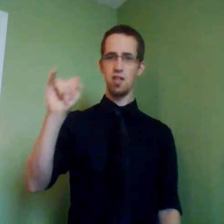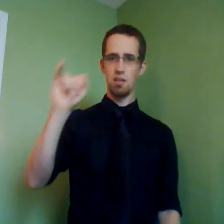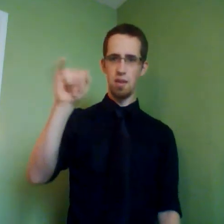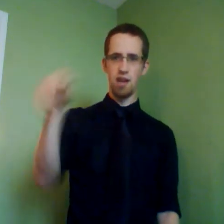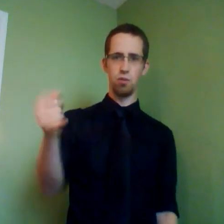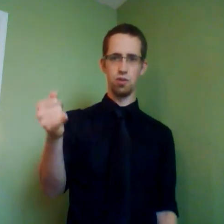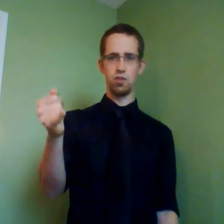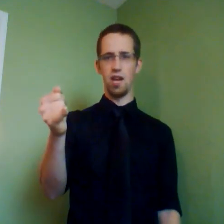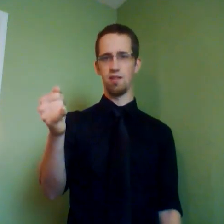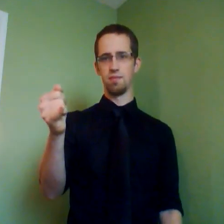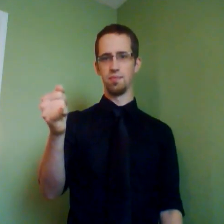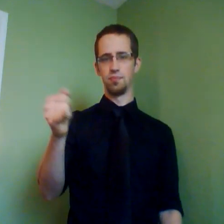a backwards J.